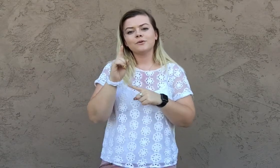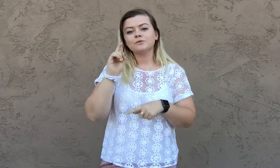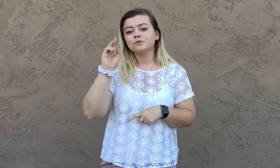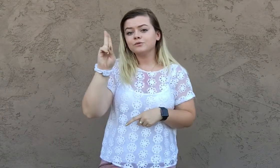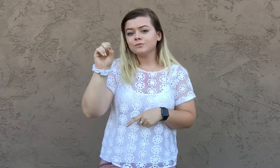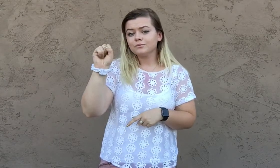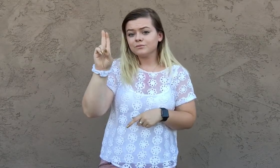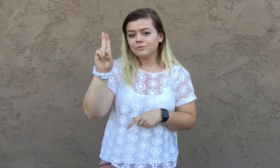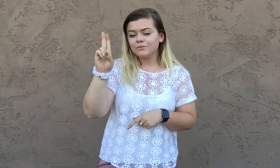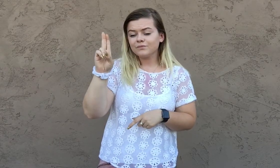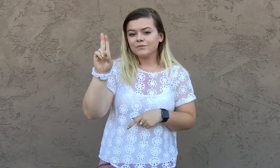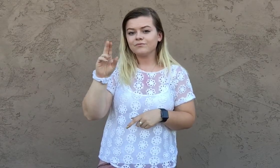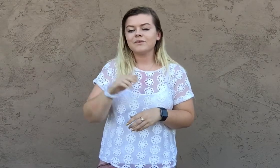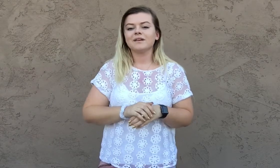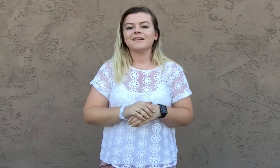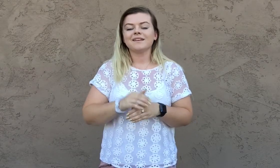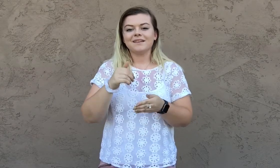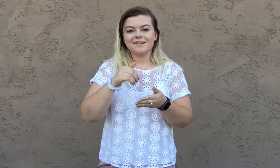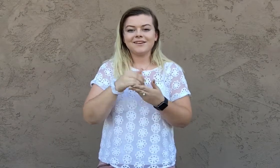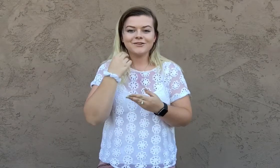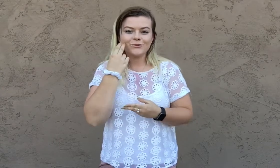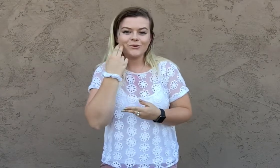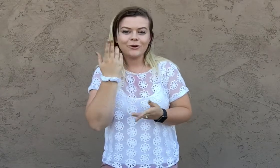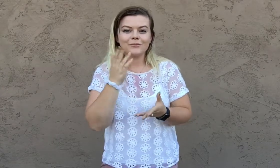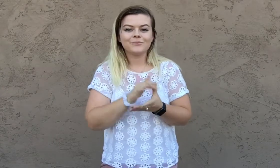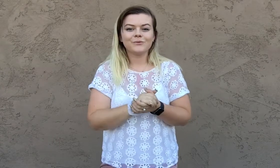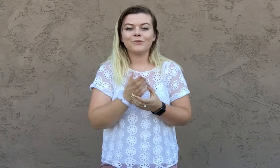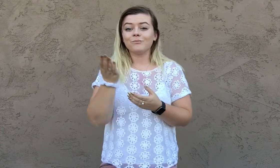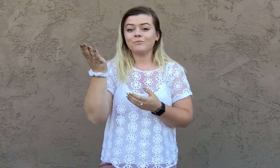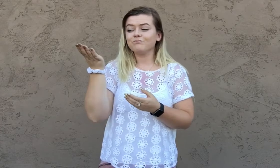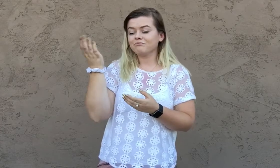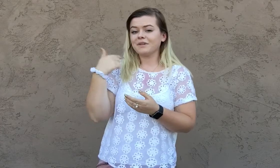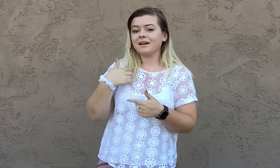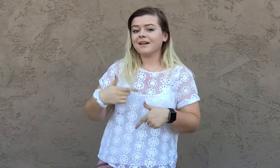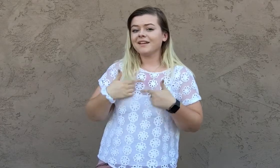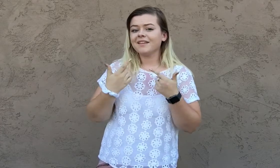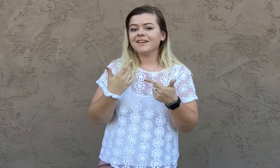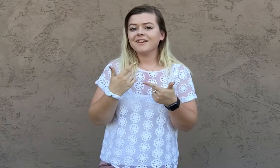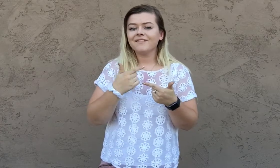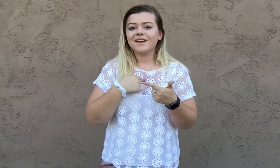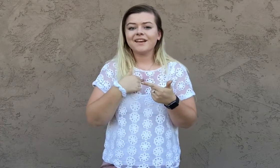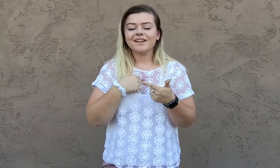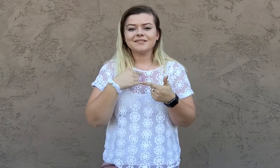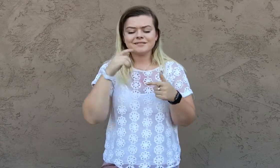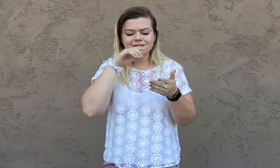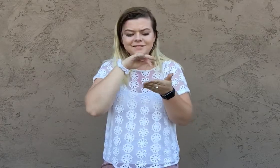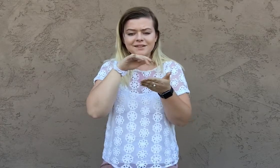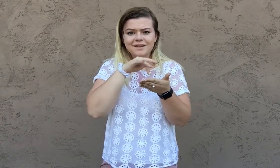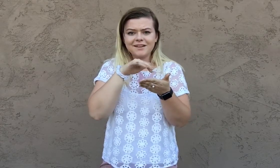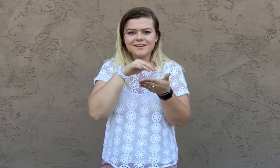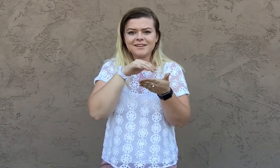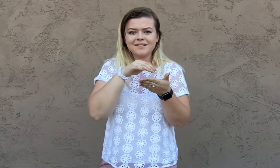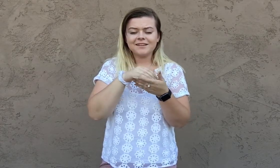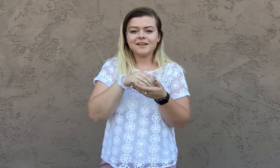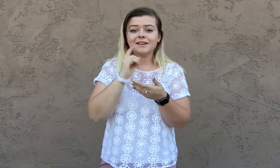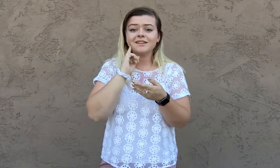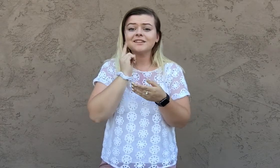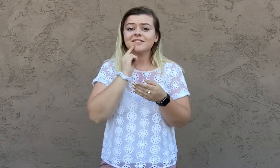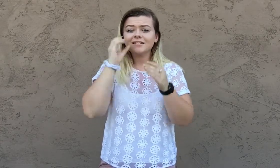And so I'll go to USU in the future, in Utah, where I used to live, and study